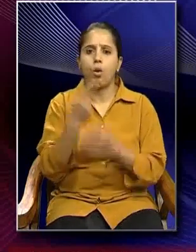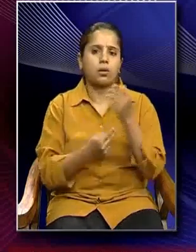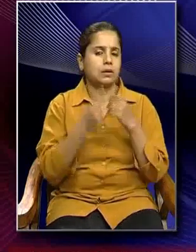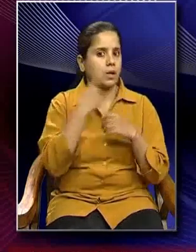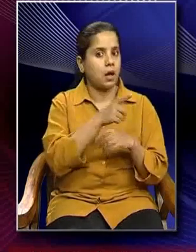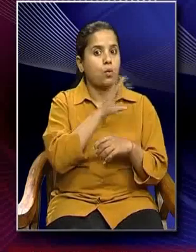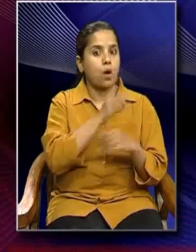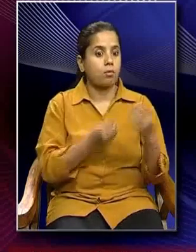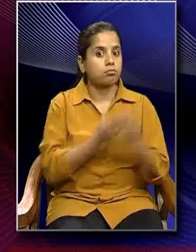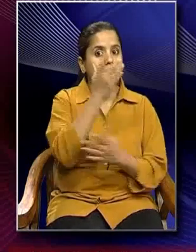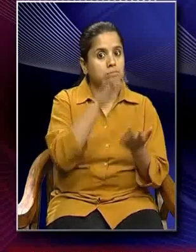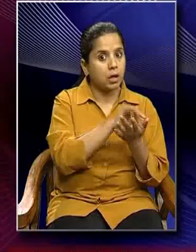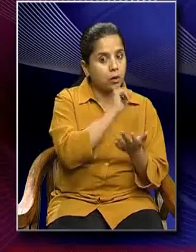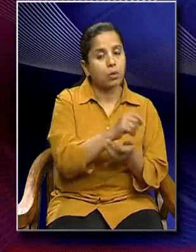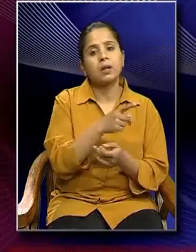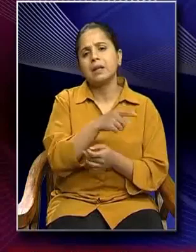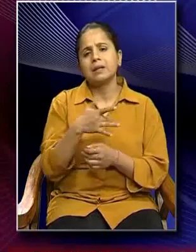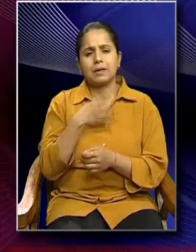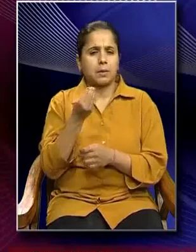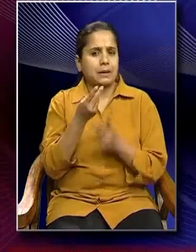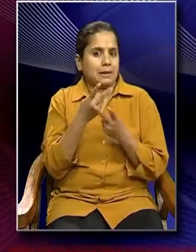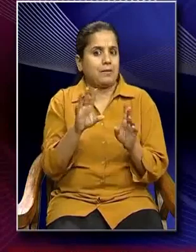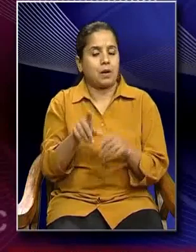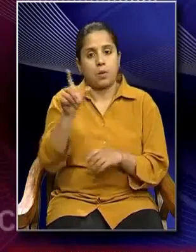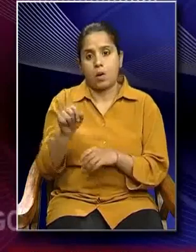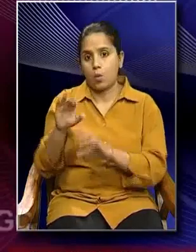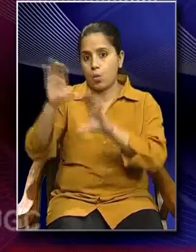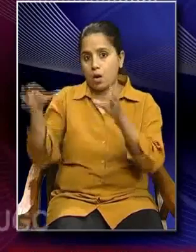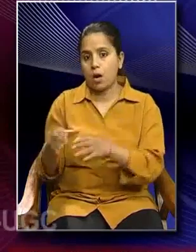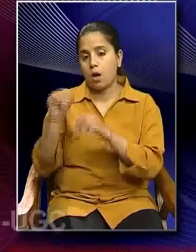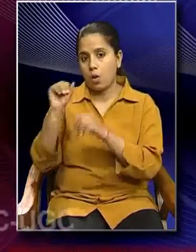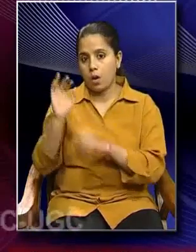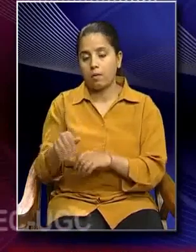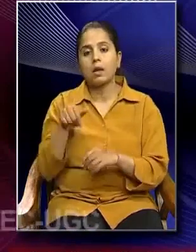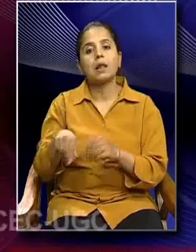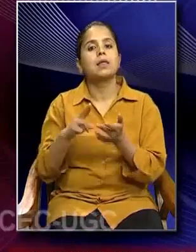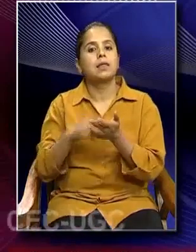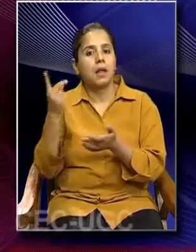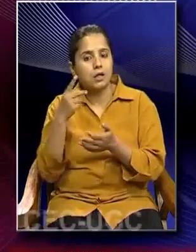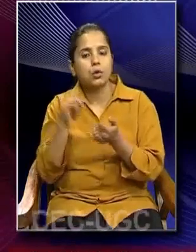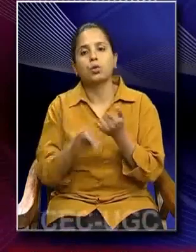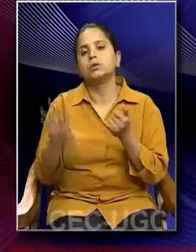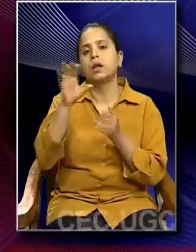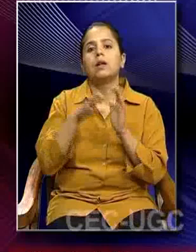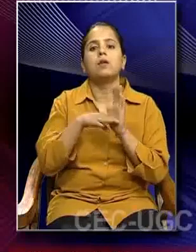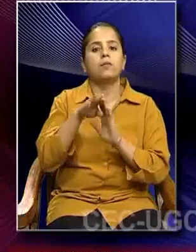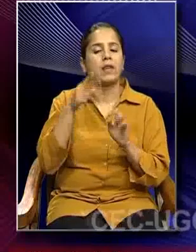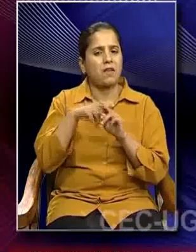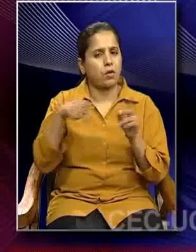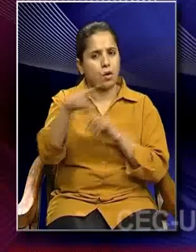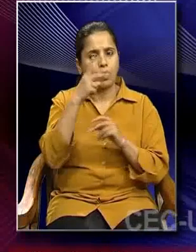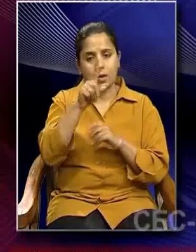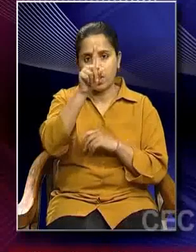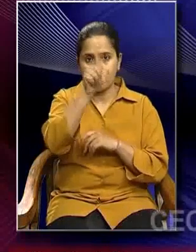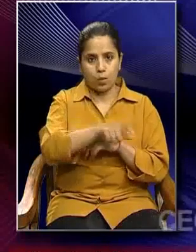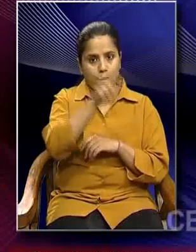destination, and felt differently at the individual and the collective level, which is nation state level. Now if you look at the individual